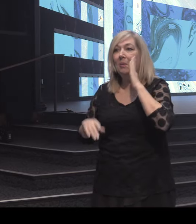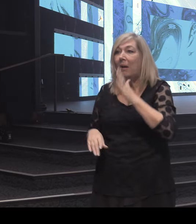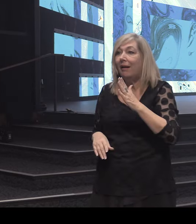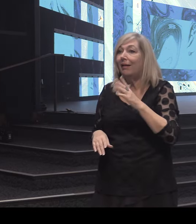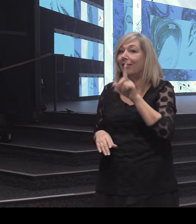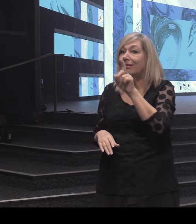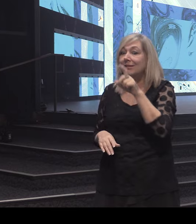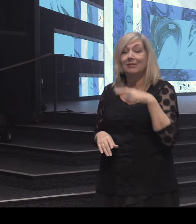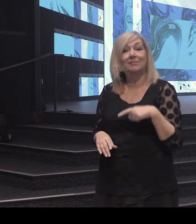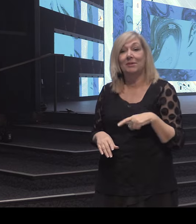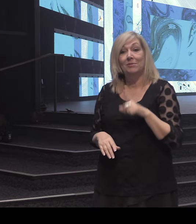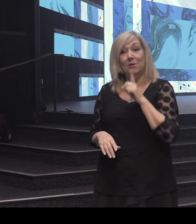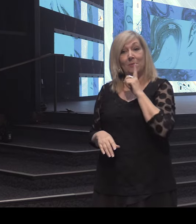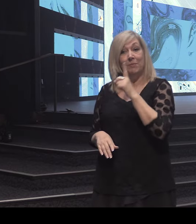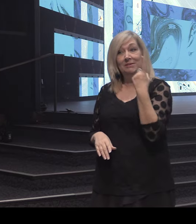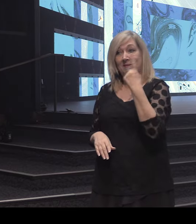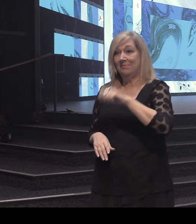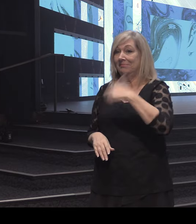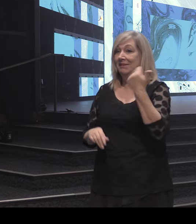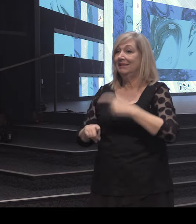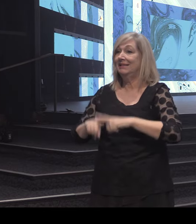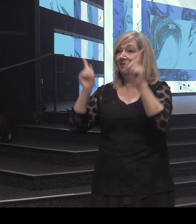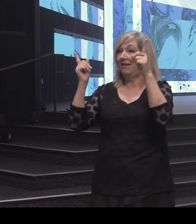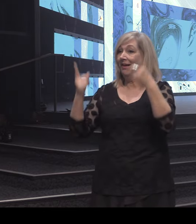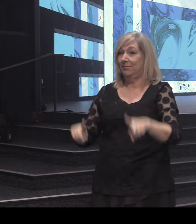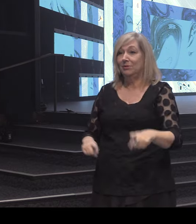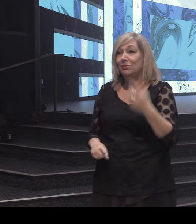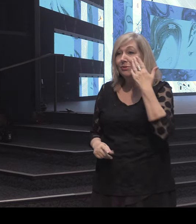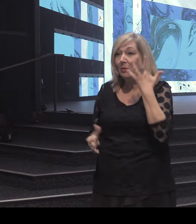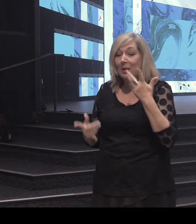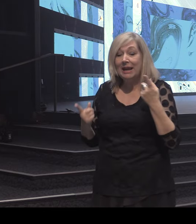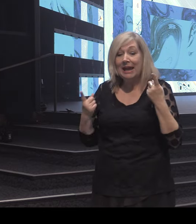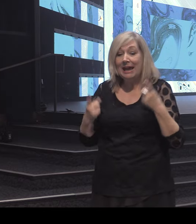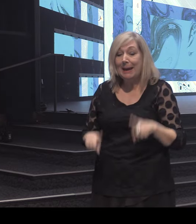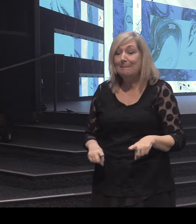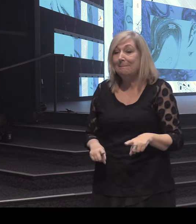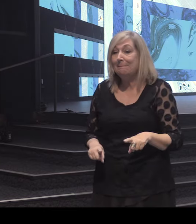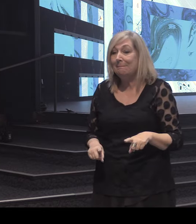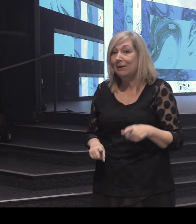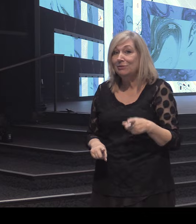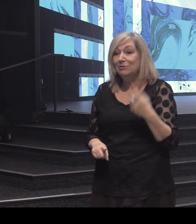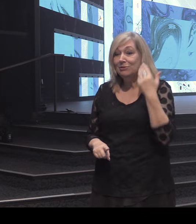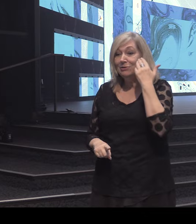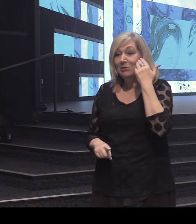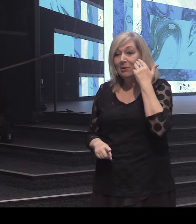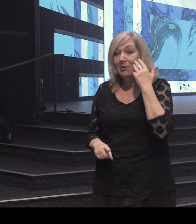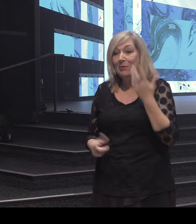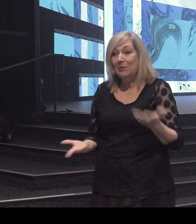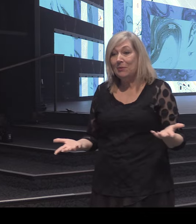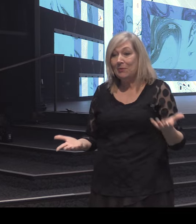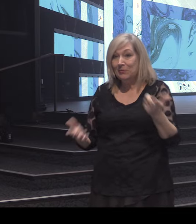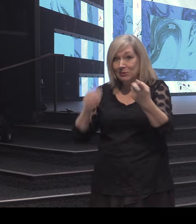actually, another thing happened. Do you know why? Please say no. Okay, I'm going to tell